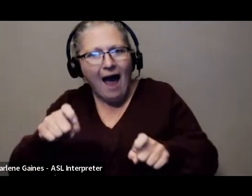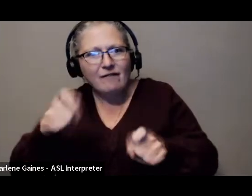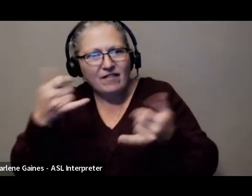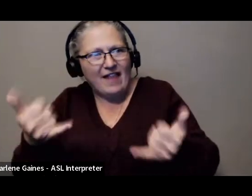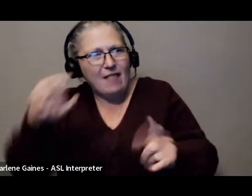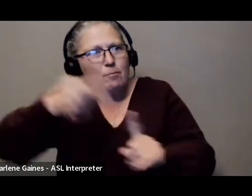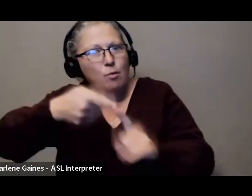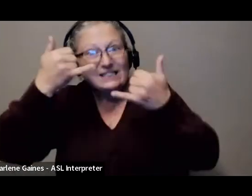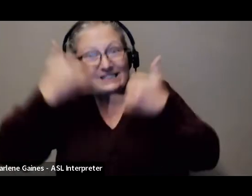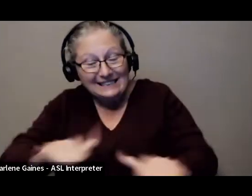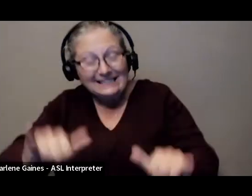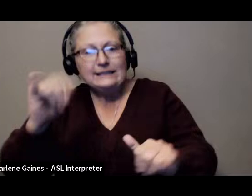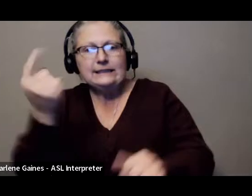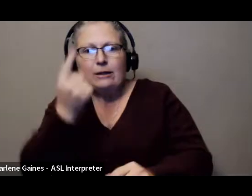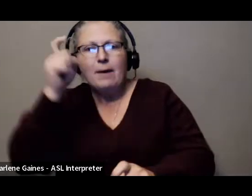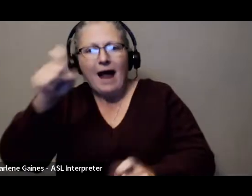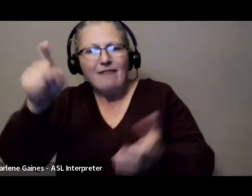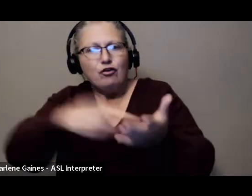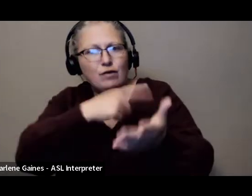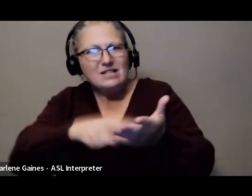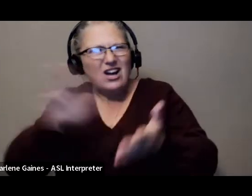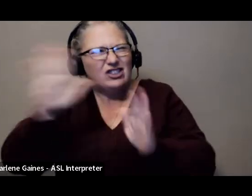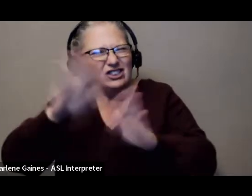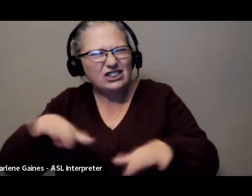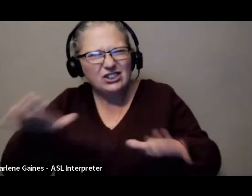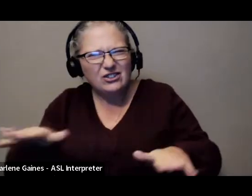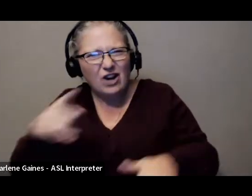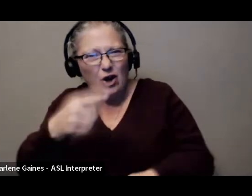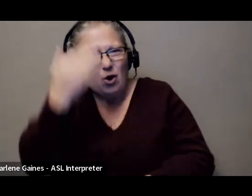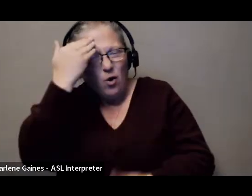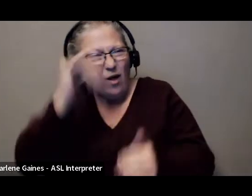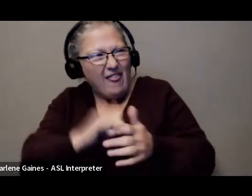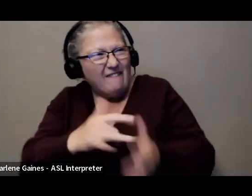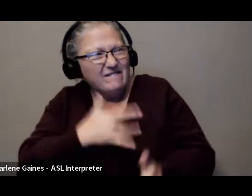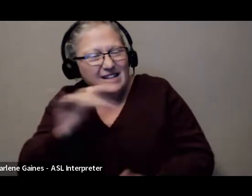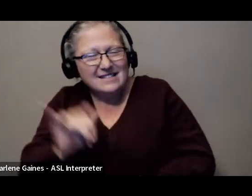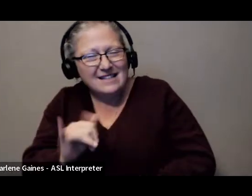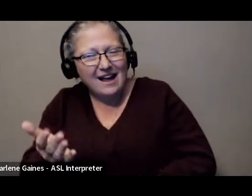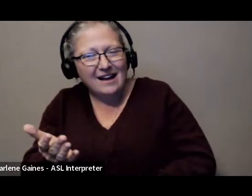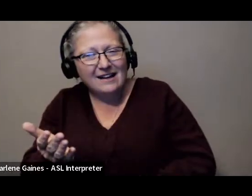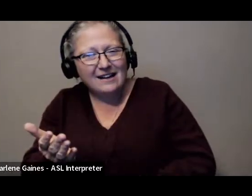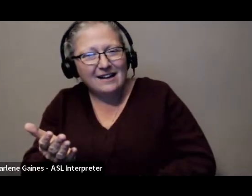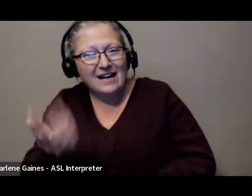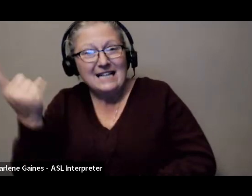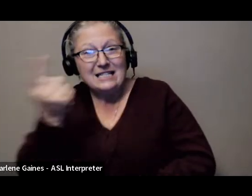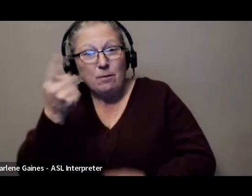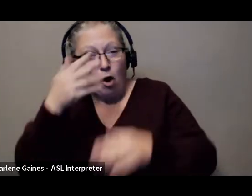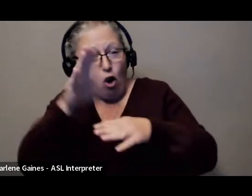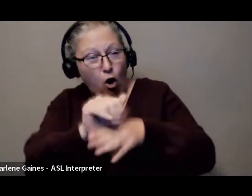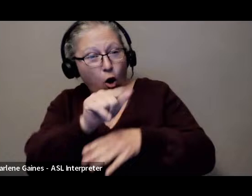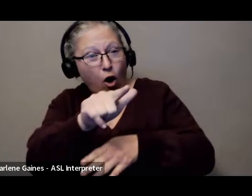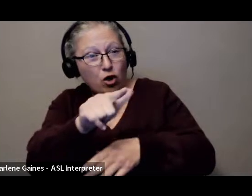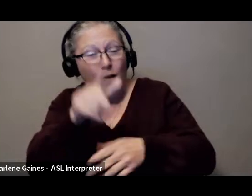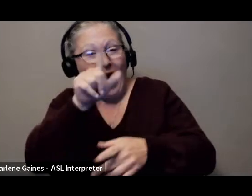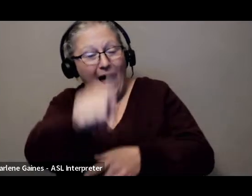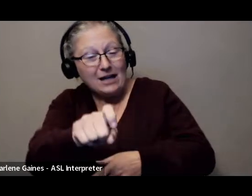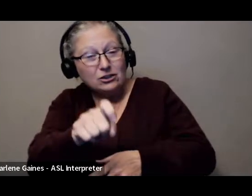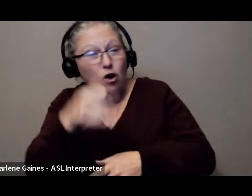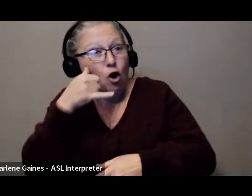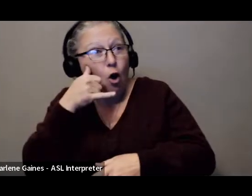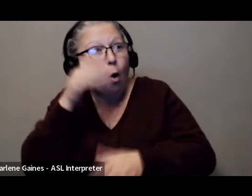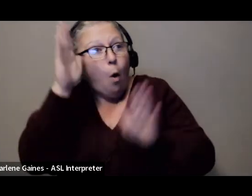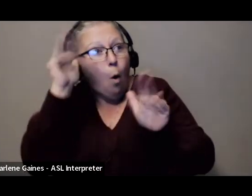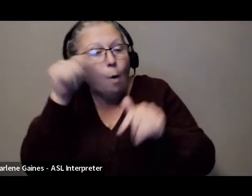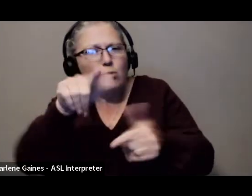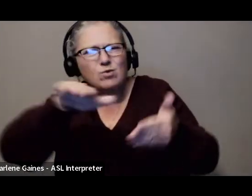point. Still, someone has to criticize our children. Do you know what that feels like? to someone calling you and asking you to hoping